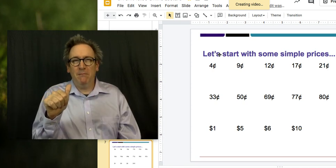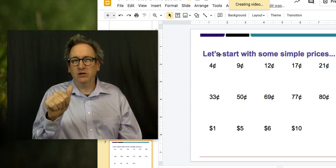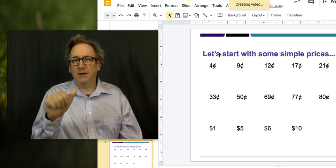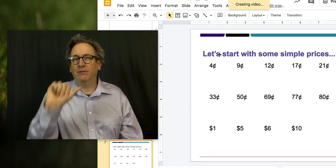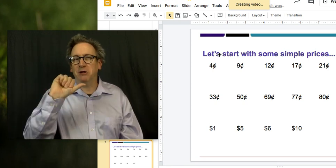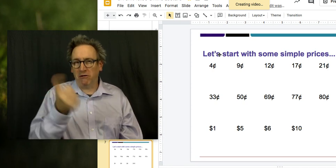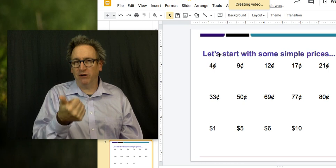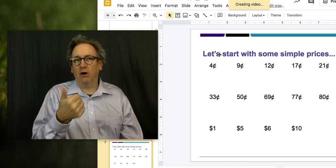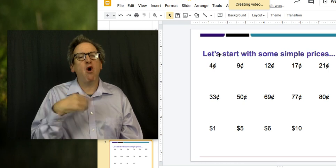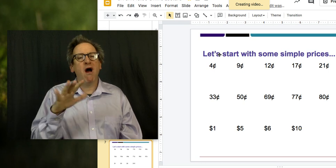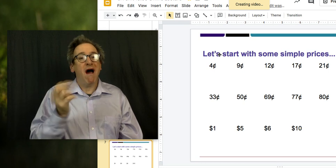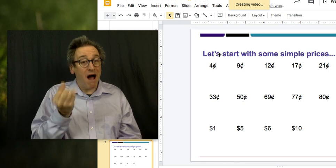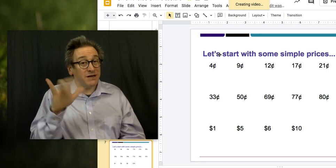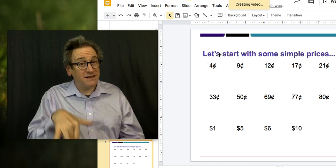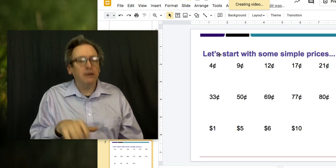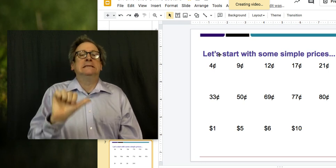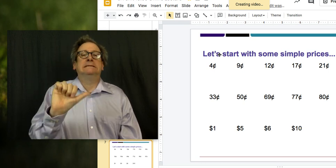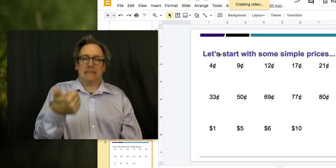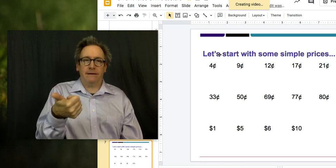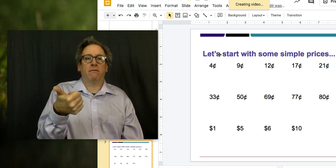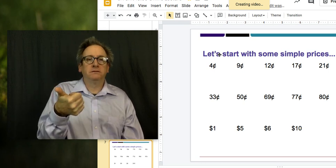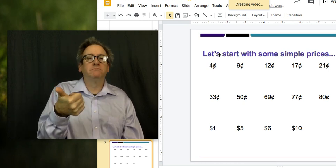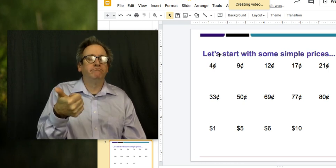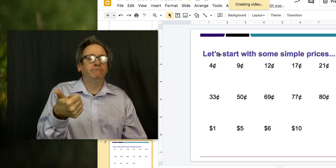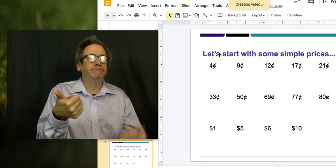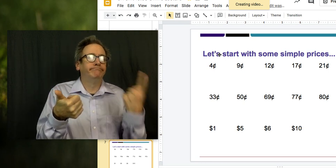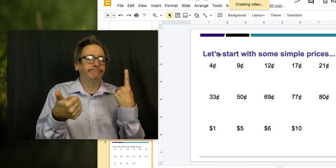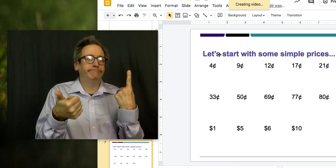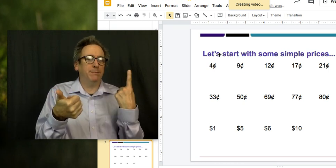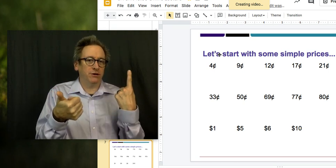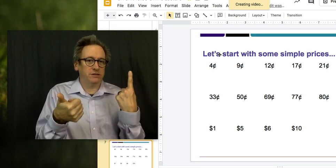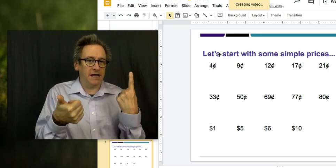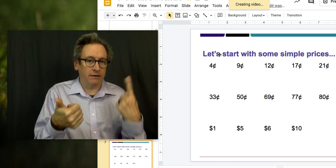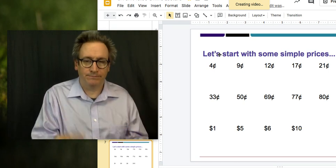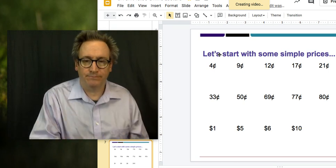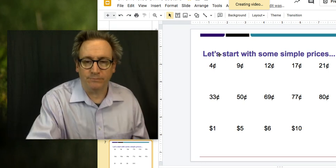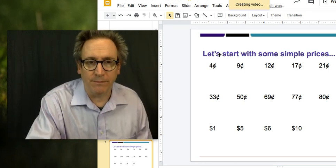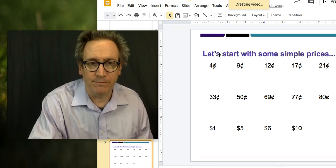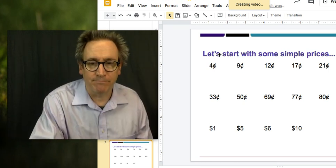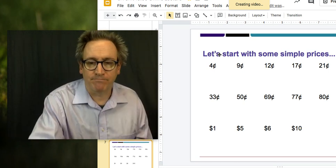But most people know if you go, how much is that? $10. People understand.